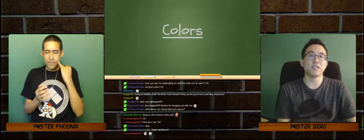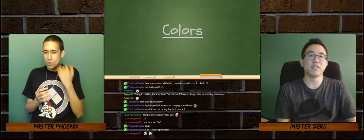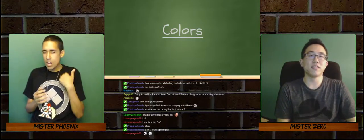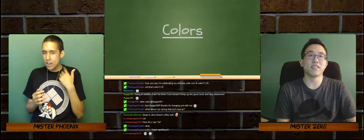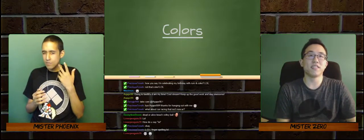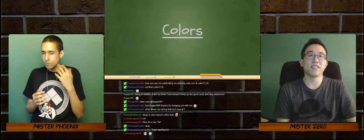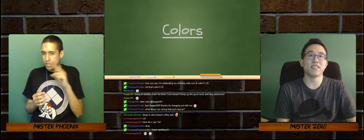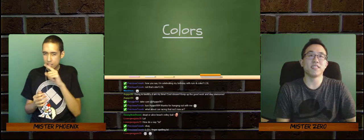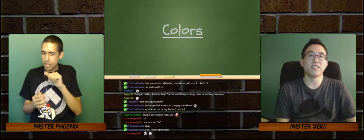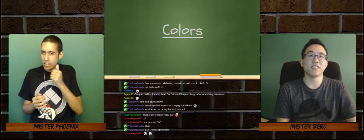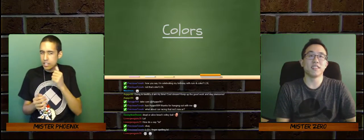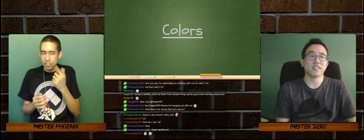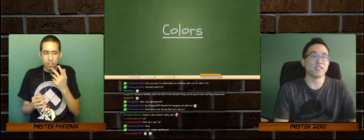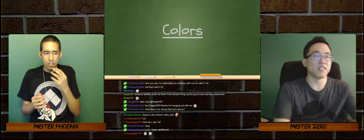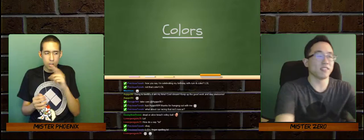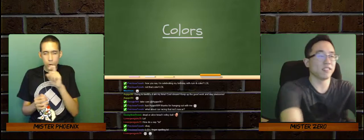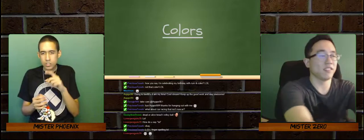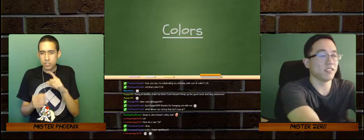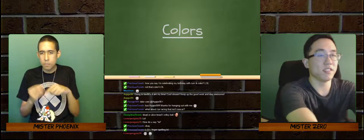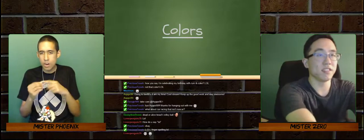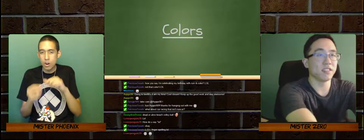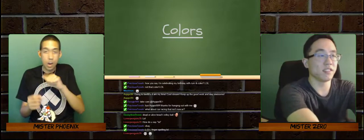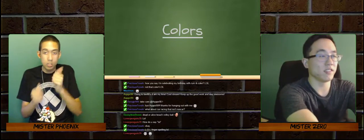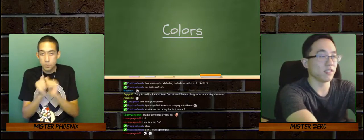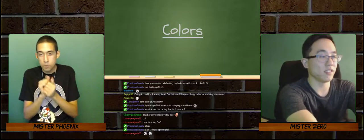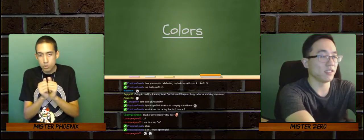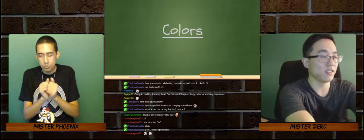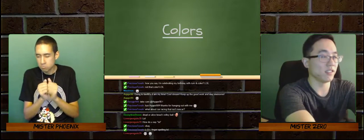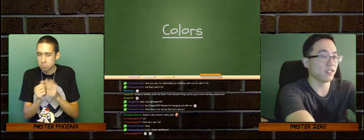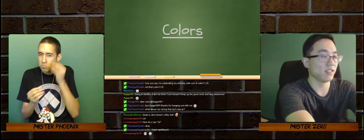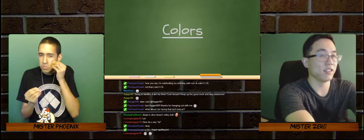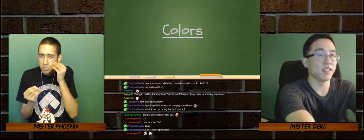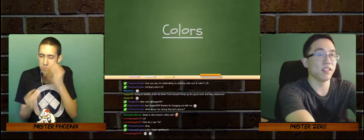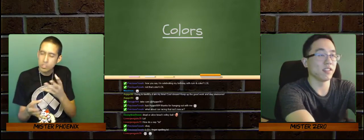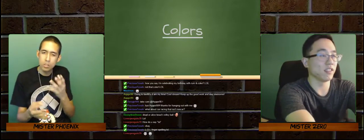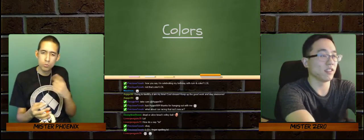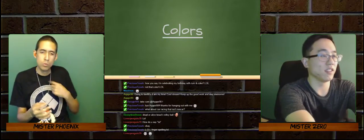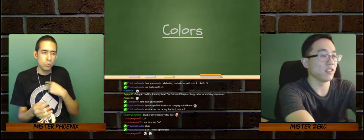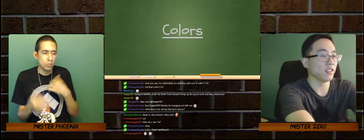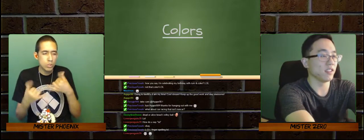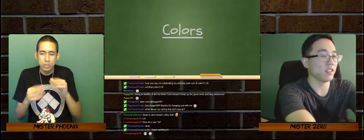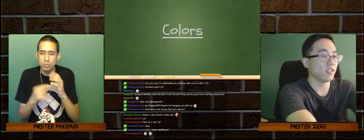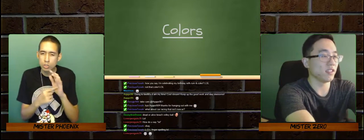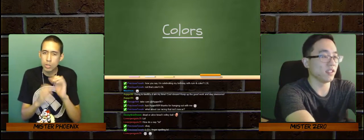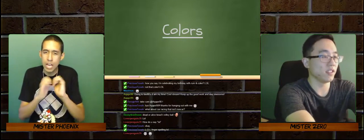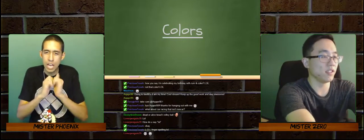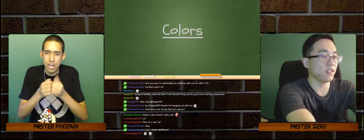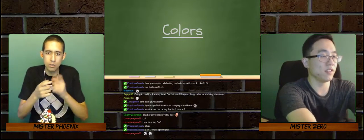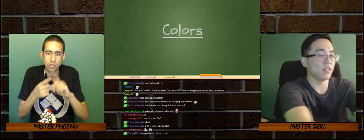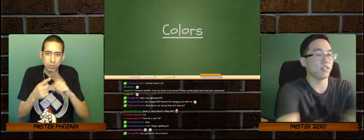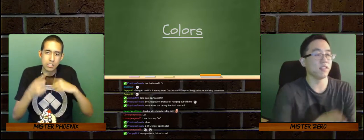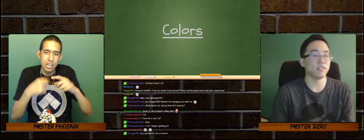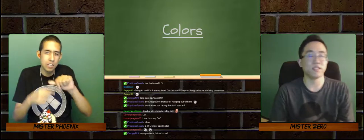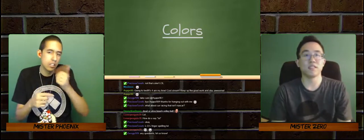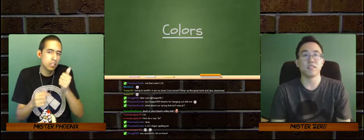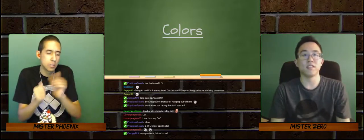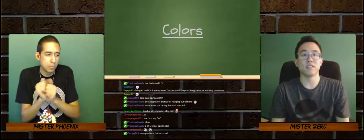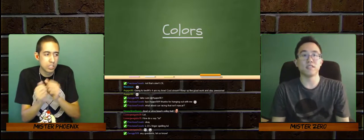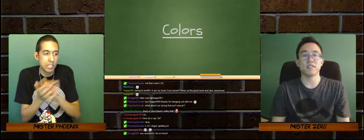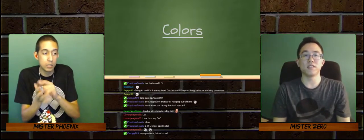If you have any question about other sports, let me know. We'll still show you how to sign